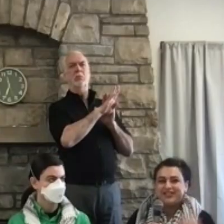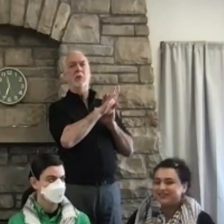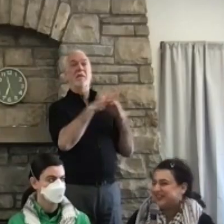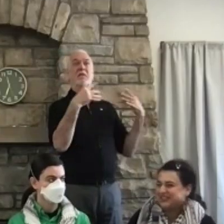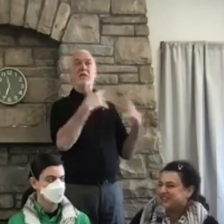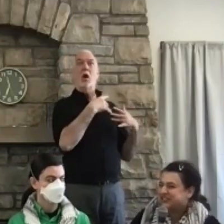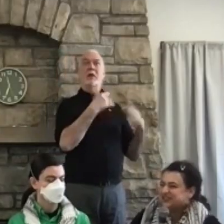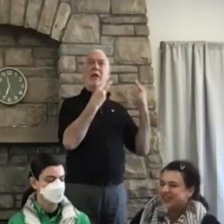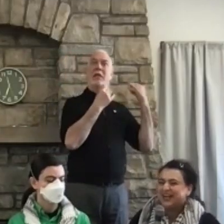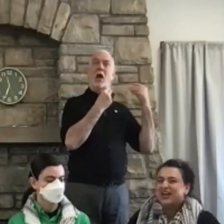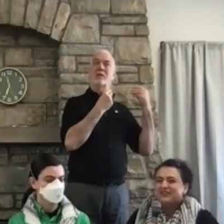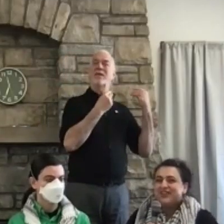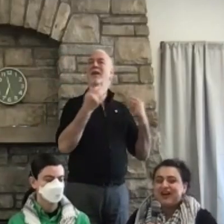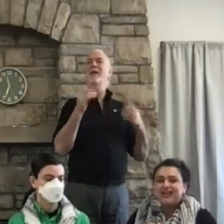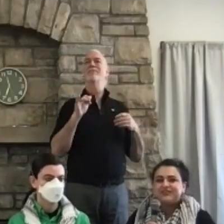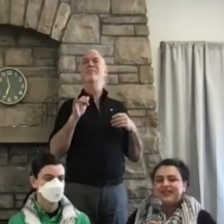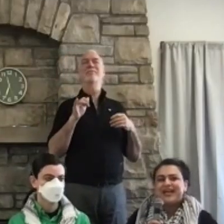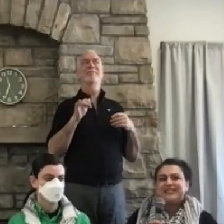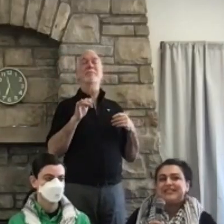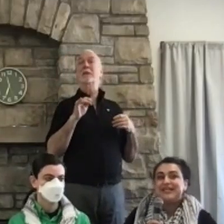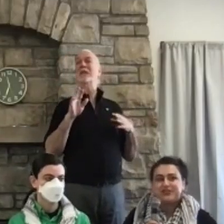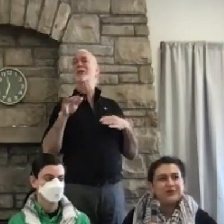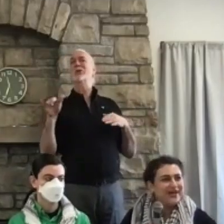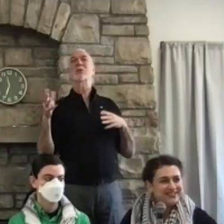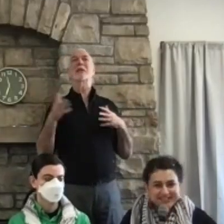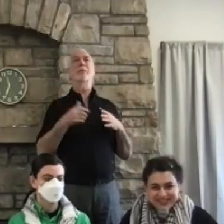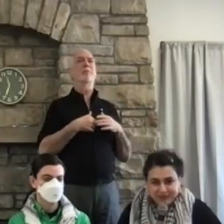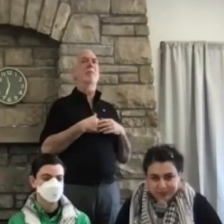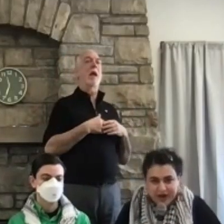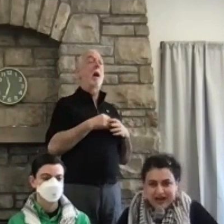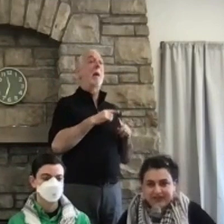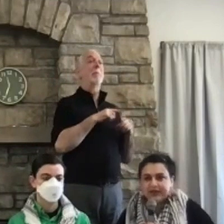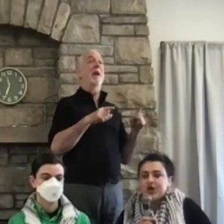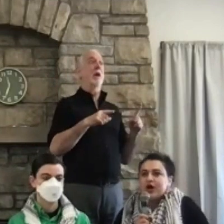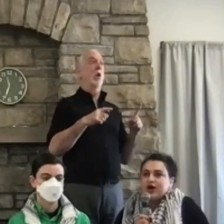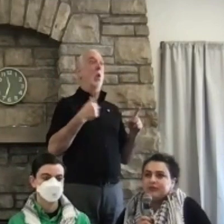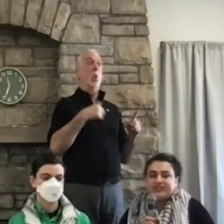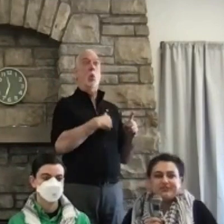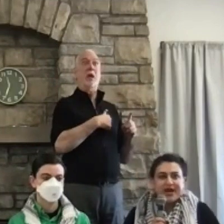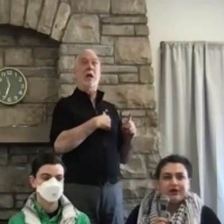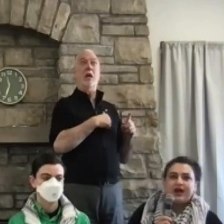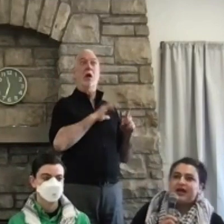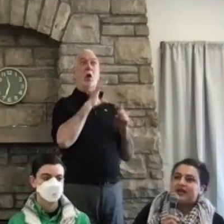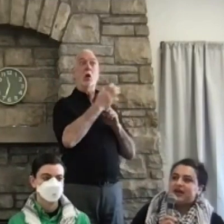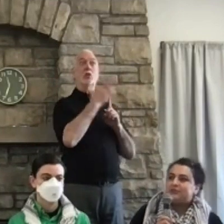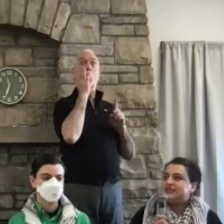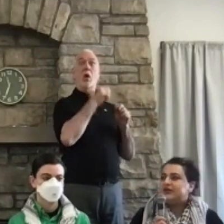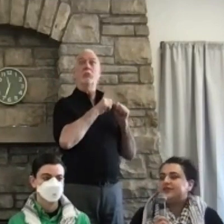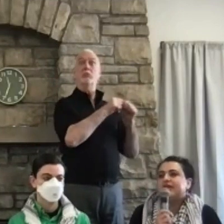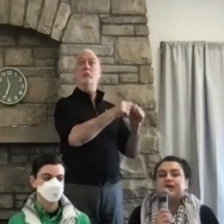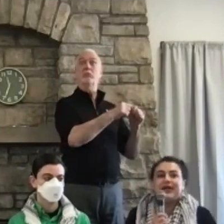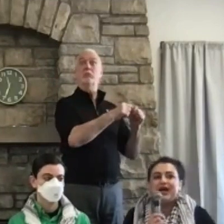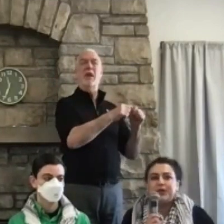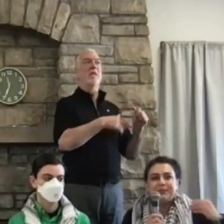frightening thoughts. I feel like there's children here, but thoughts of like existential crisis that people are having, despair. And I find